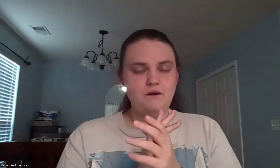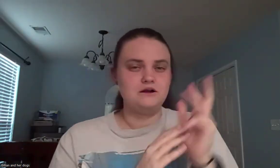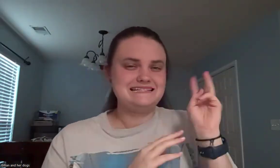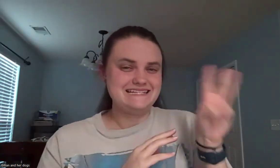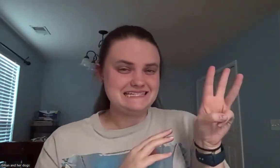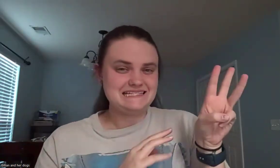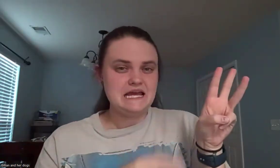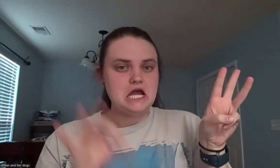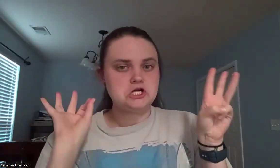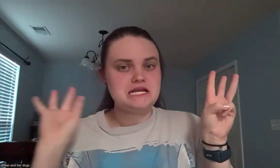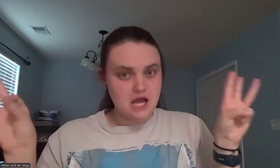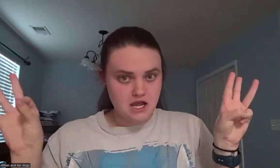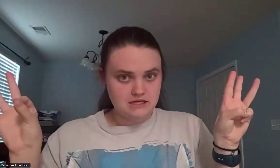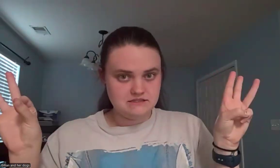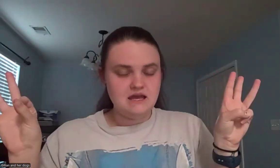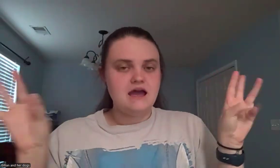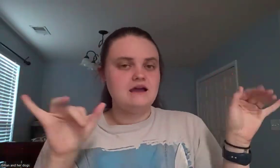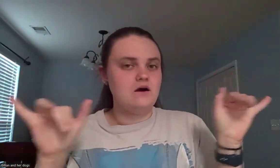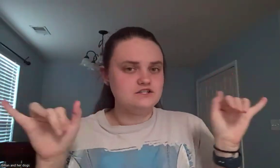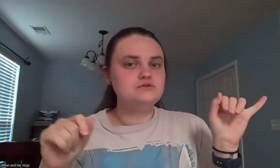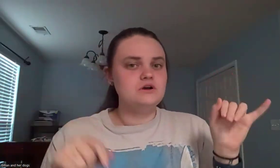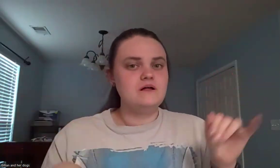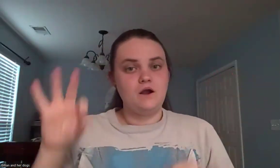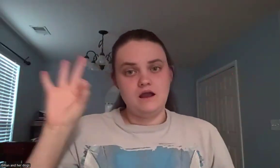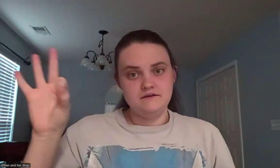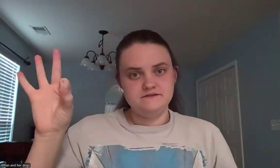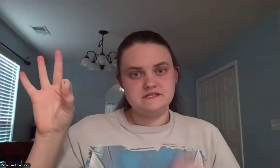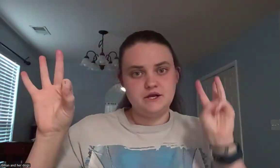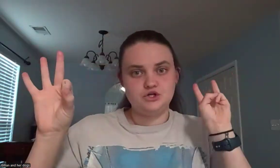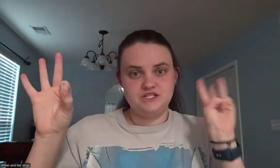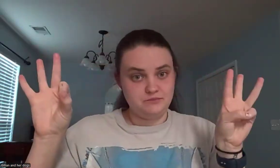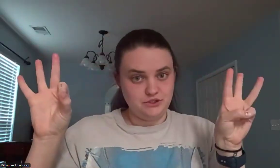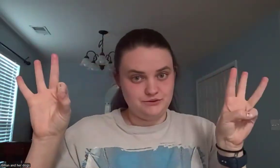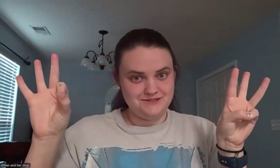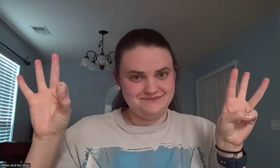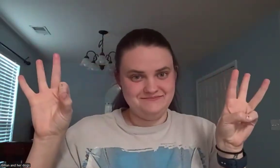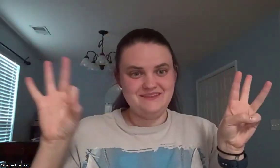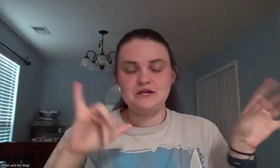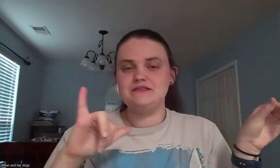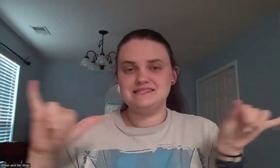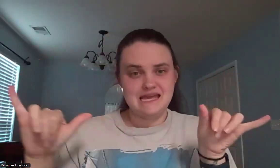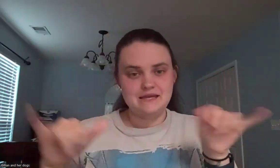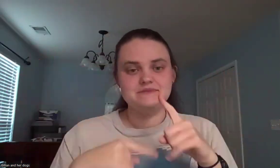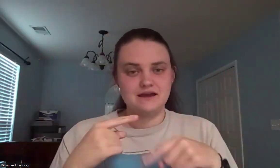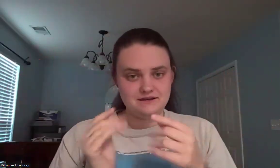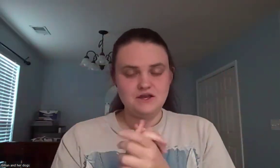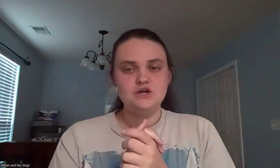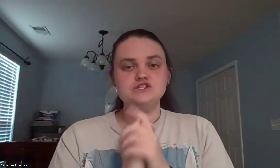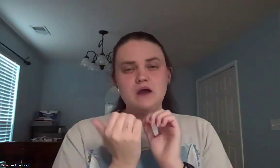our six and our nines also look like our F's and our W's. They're the same sign. So how